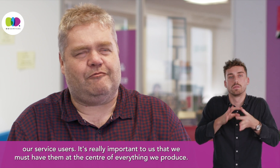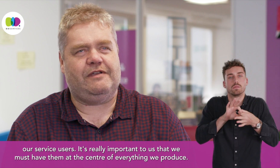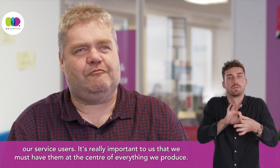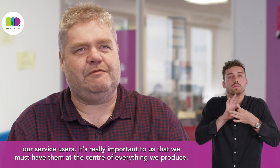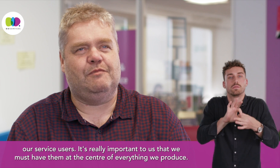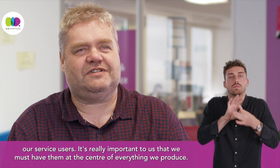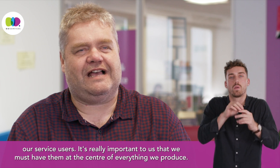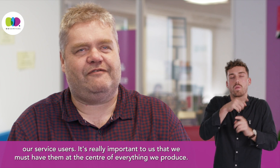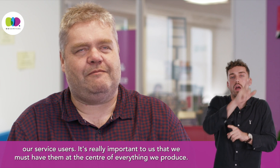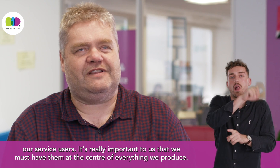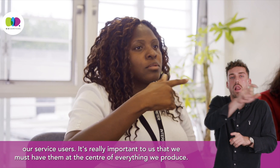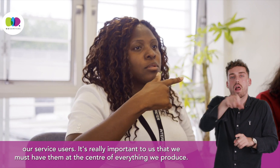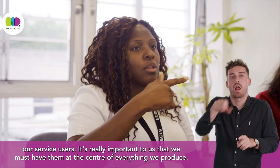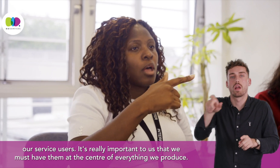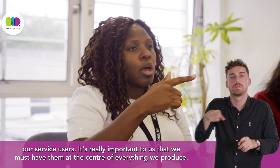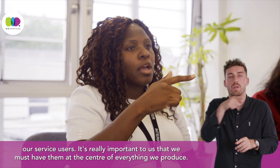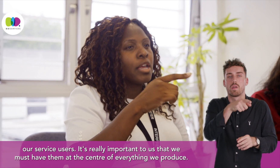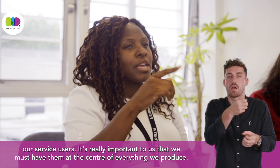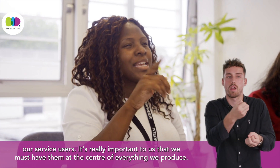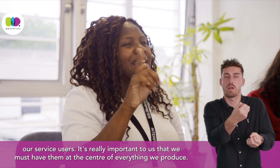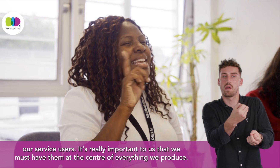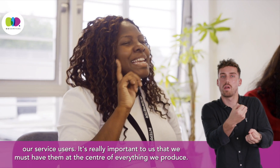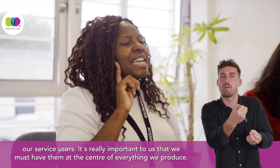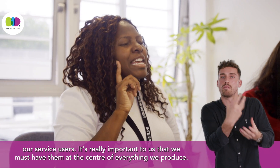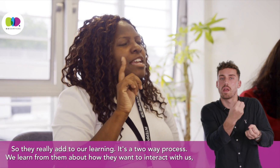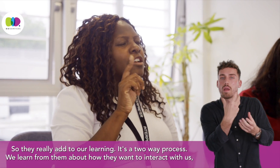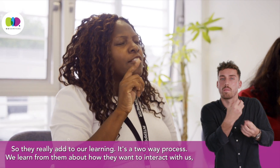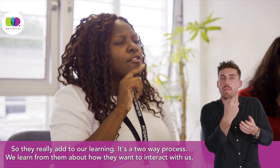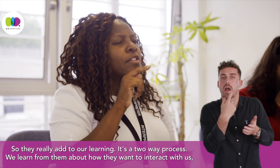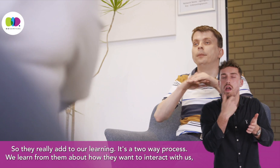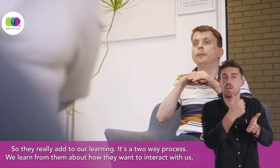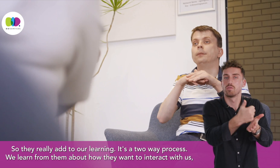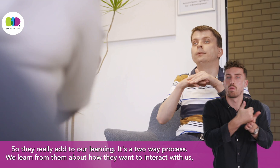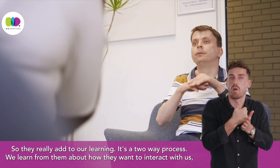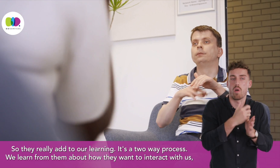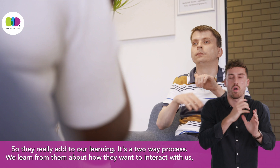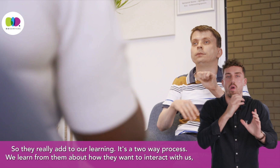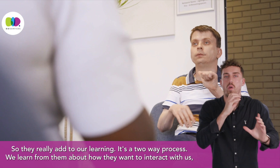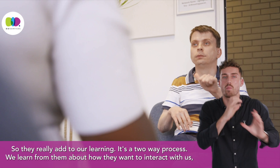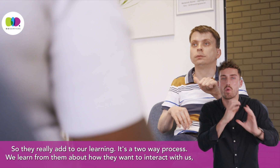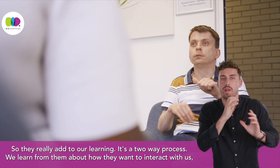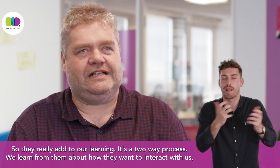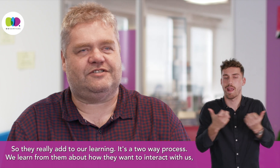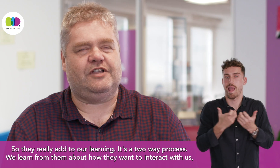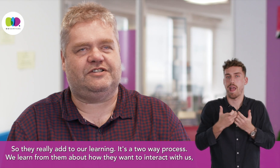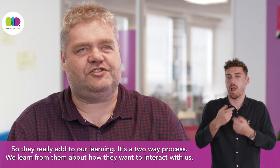we must have them at the center of everything we produce. So they really add to our learning. It's a